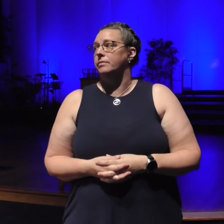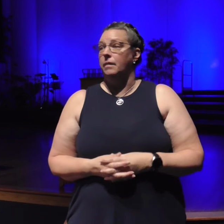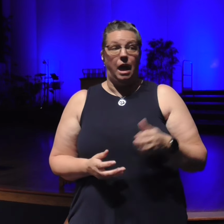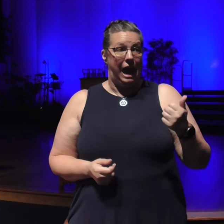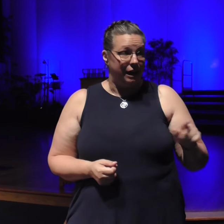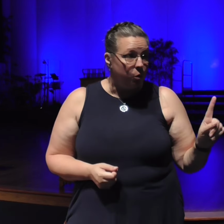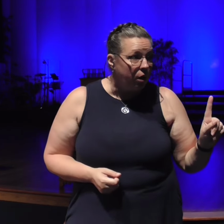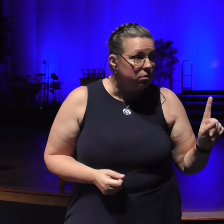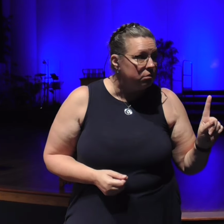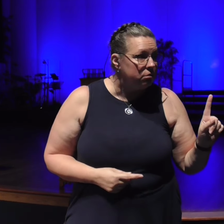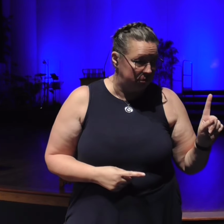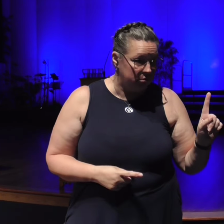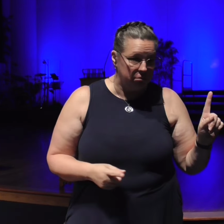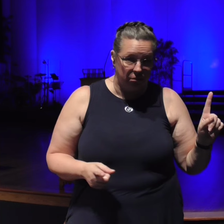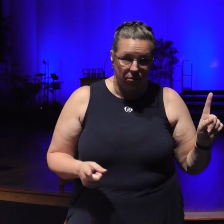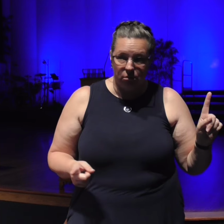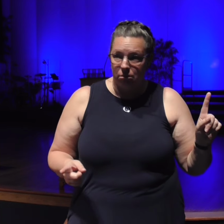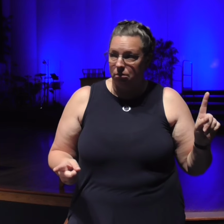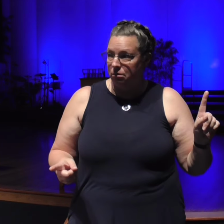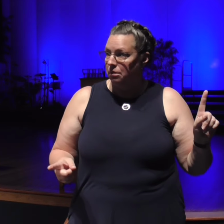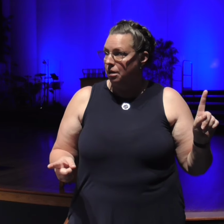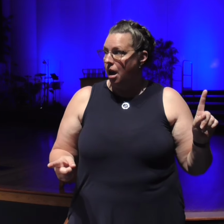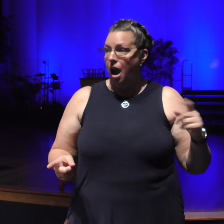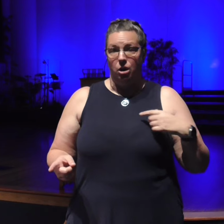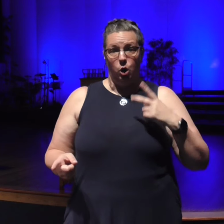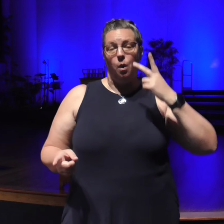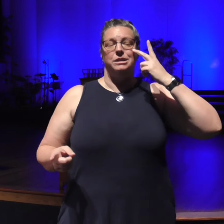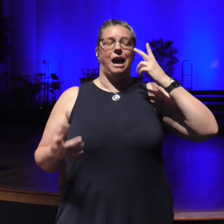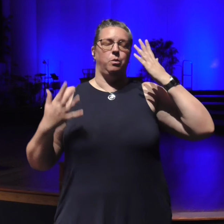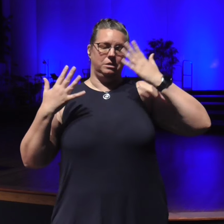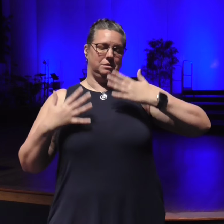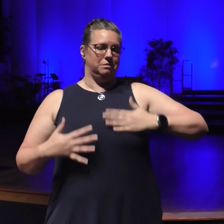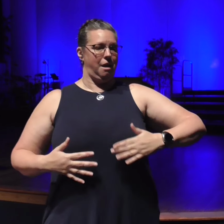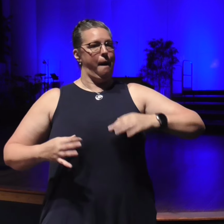Anybody do that? I want everybody to see me perfectly.